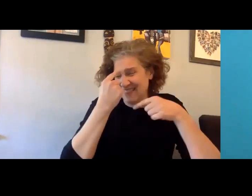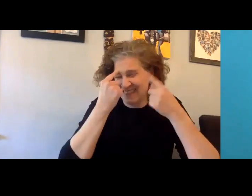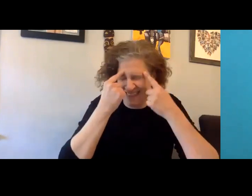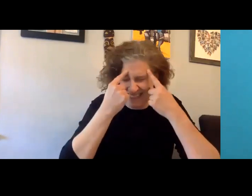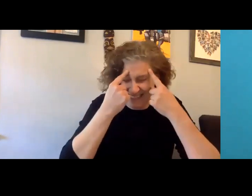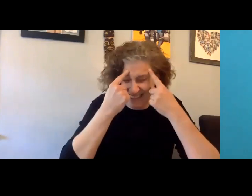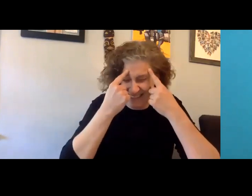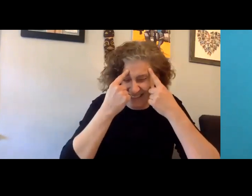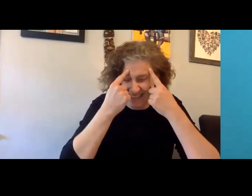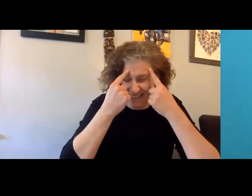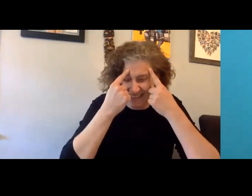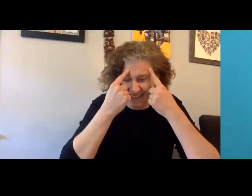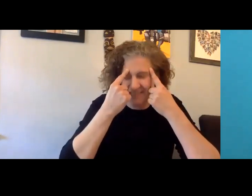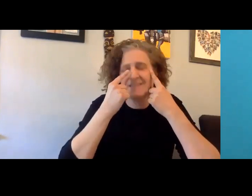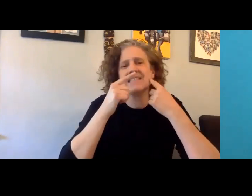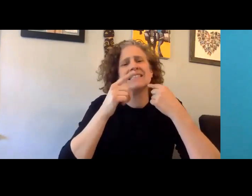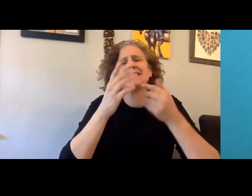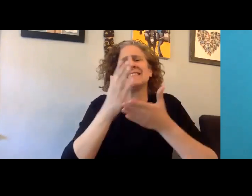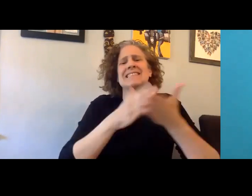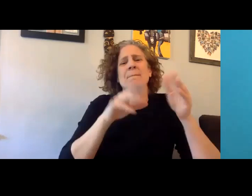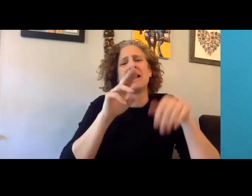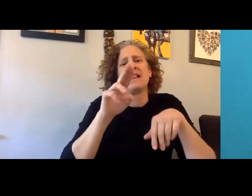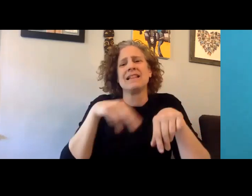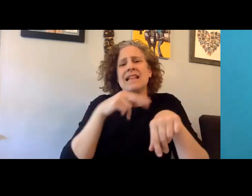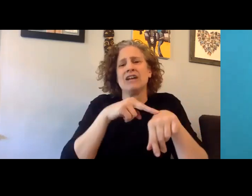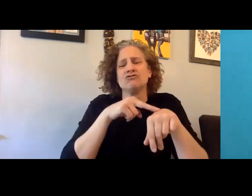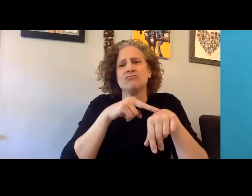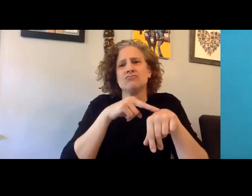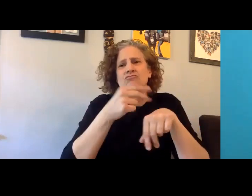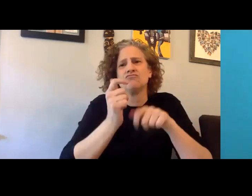there are really great resources out there. I'm trying to think.